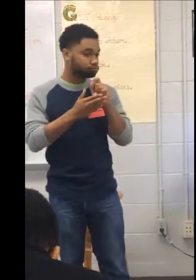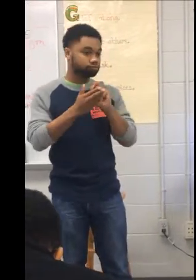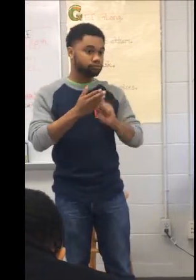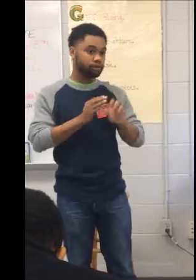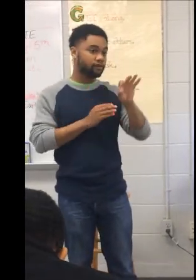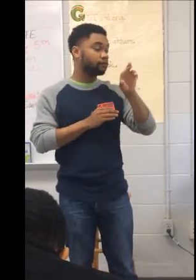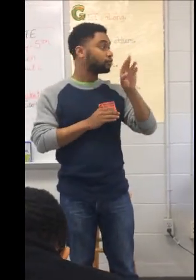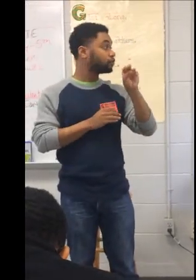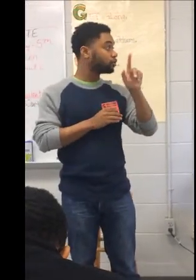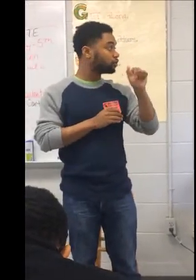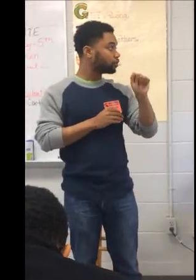What's our length?